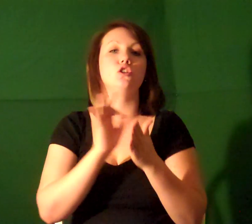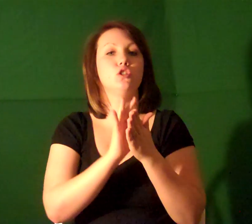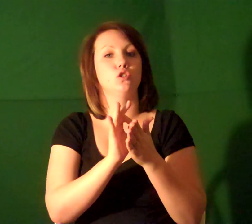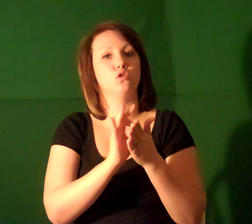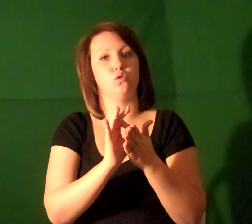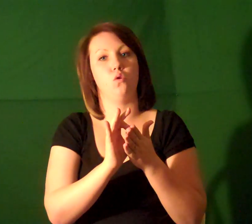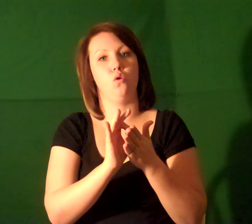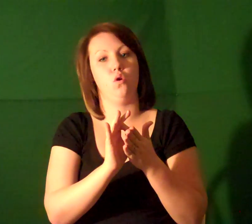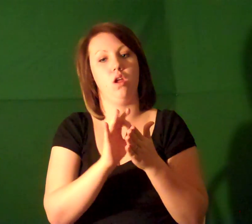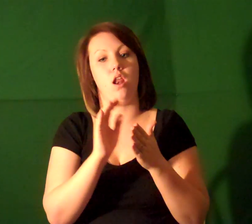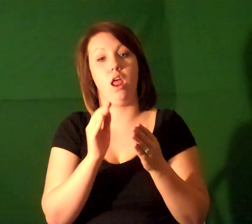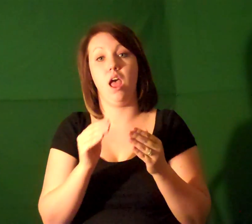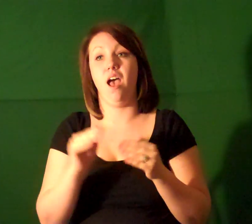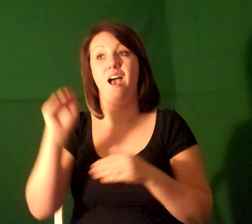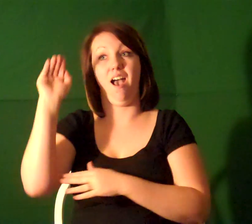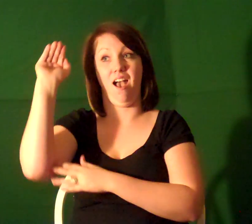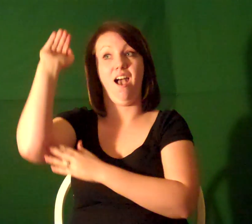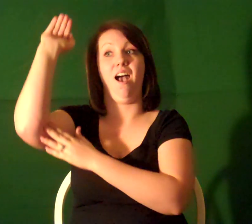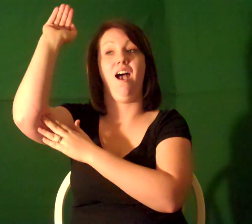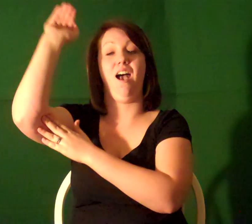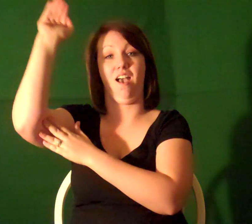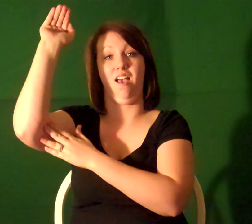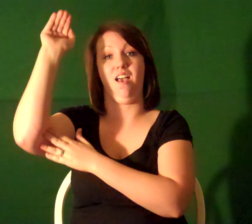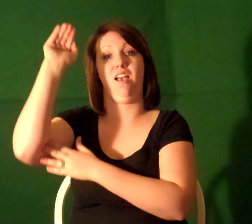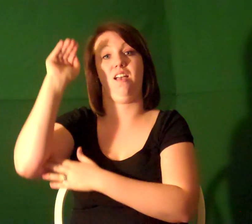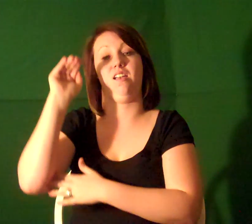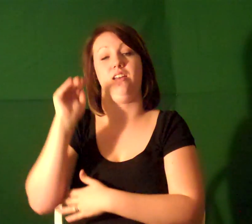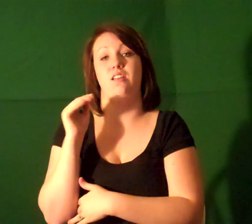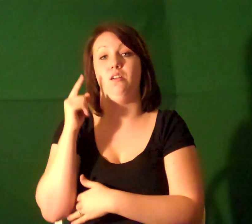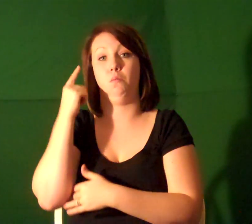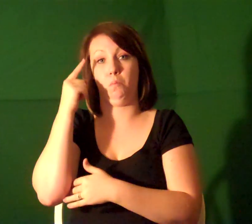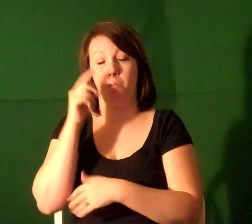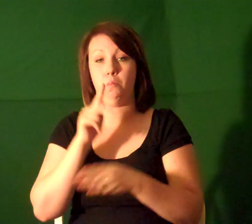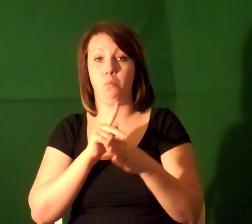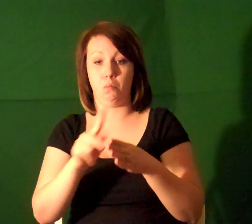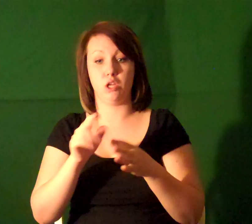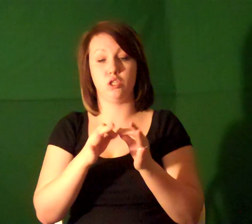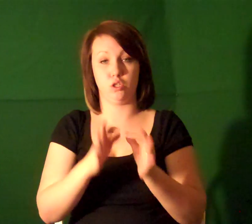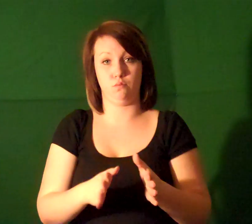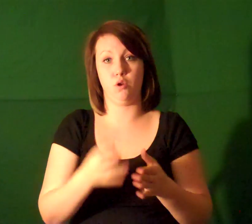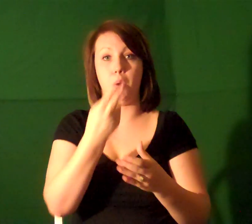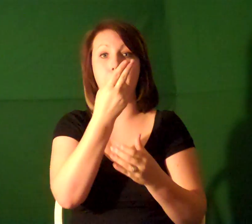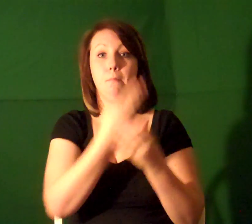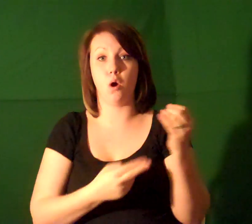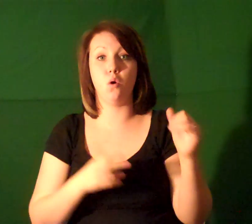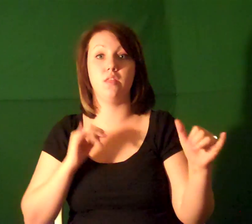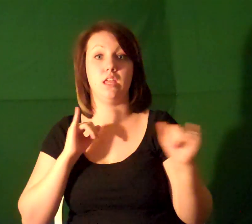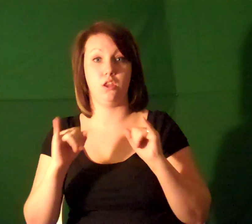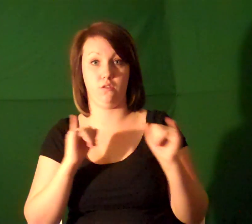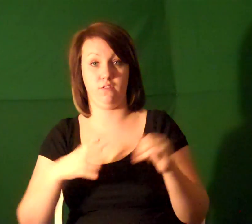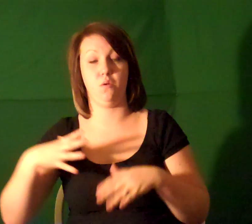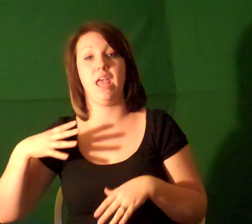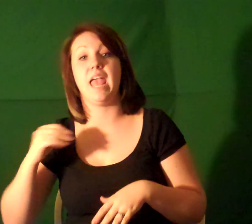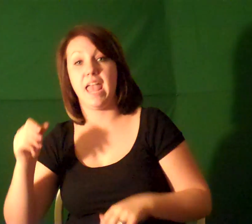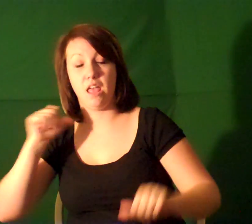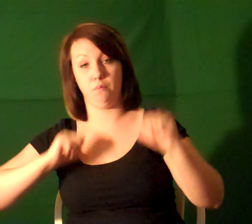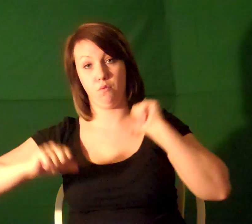a high range of professional interpreter on both the interview and the performance portions of the test.